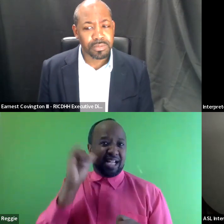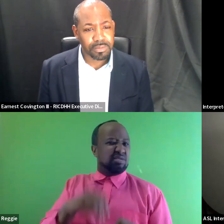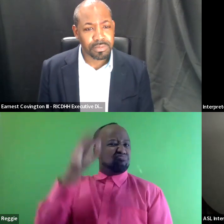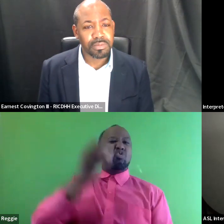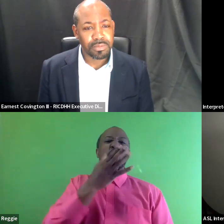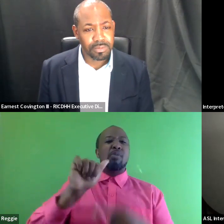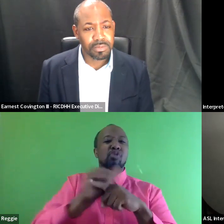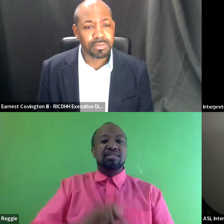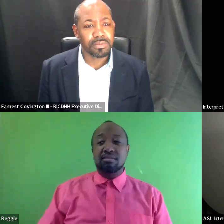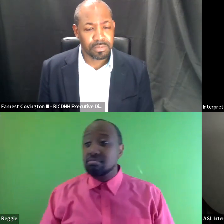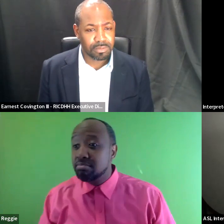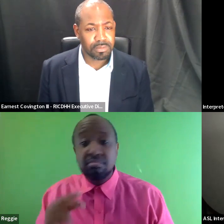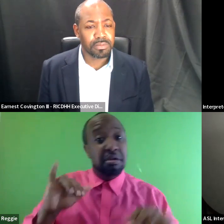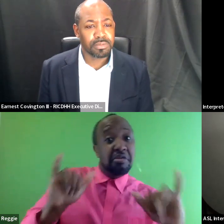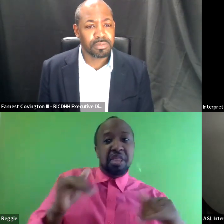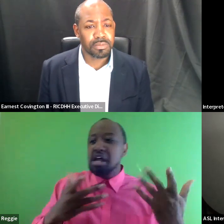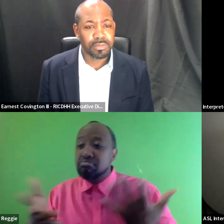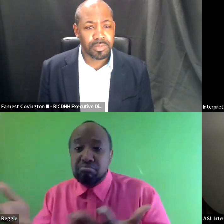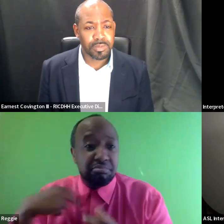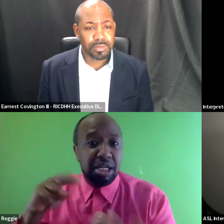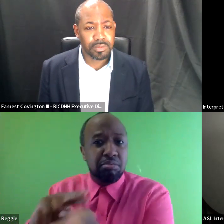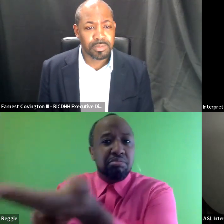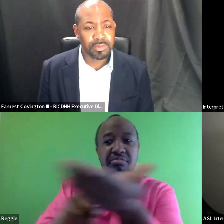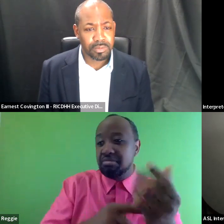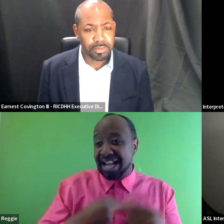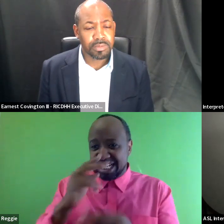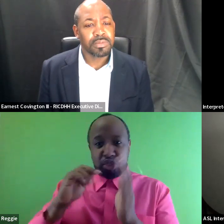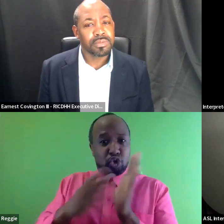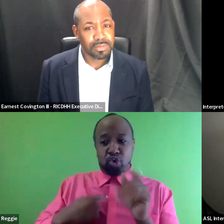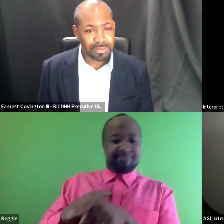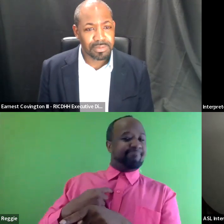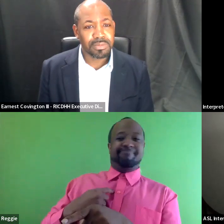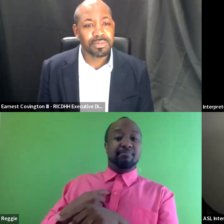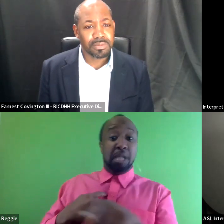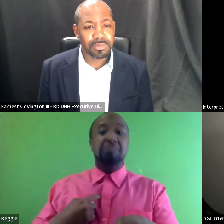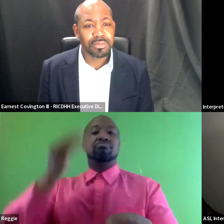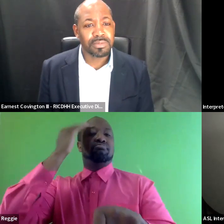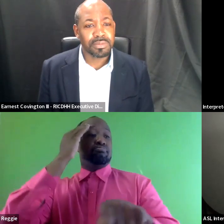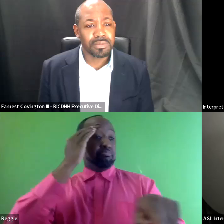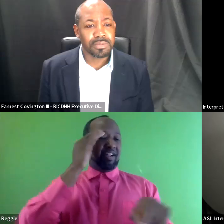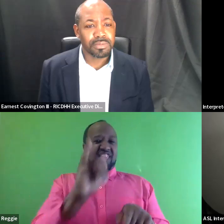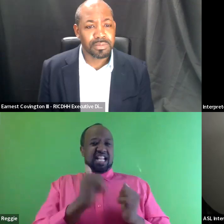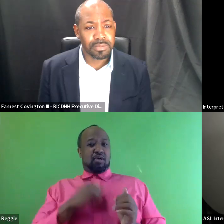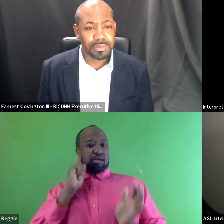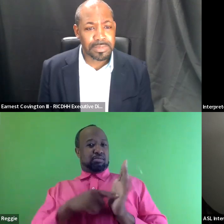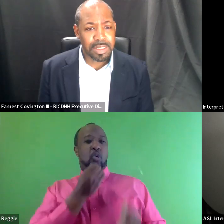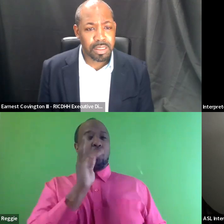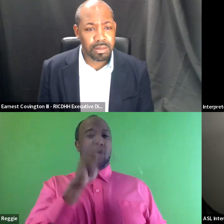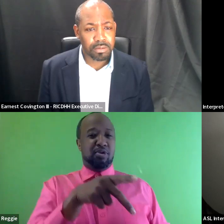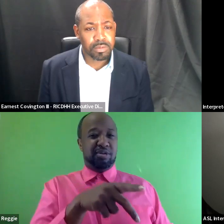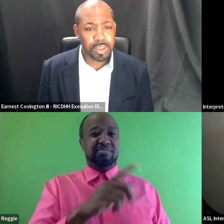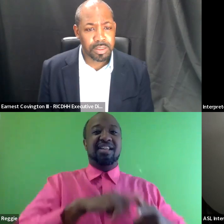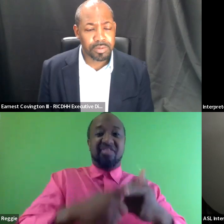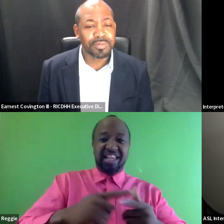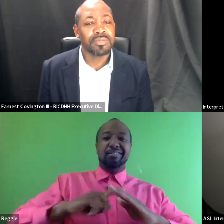throw a problem their way or something we did yesterday, to see them practice and do it again. It's like taking the pulse of the class to see who's got it,